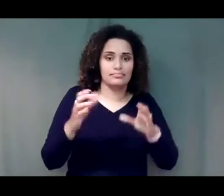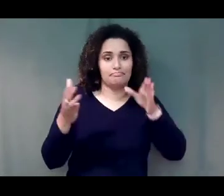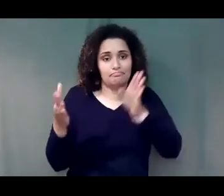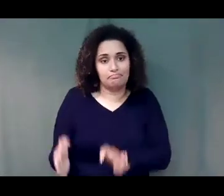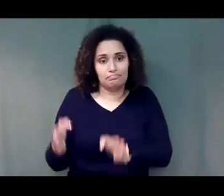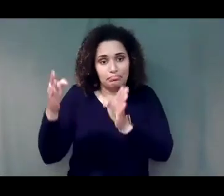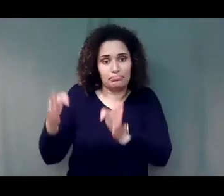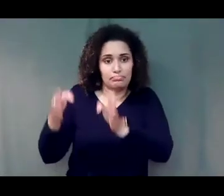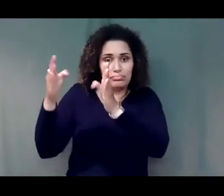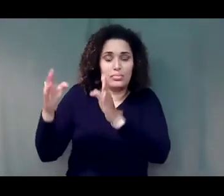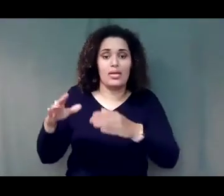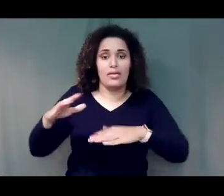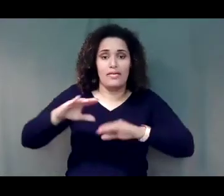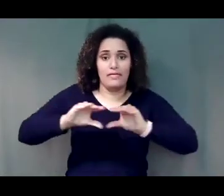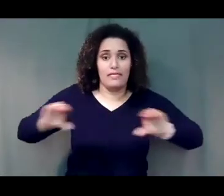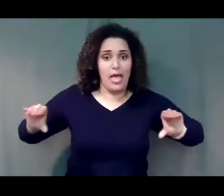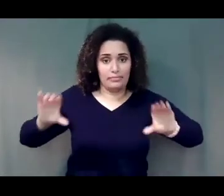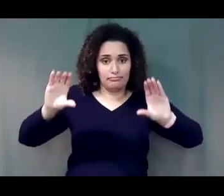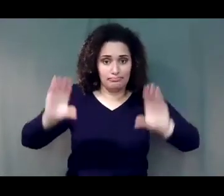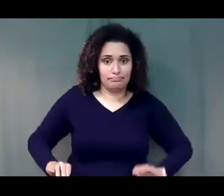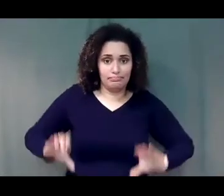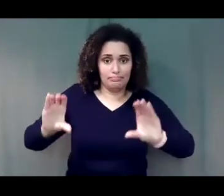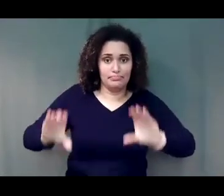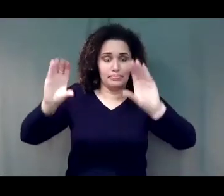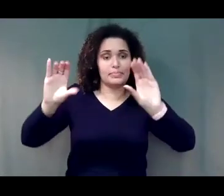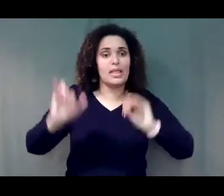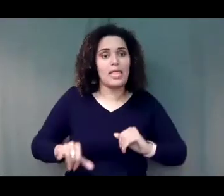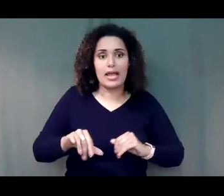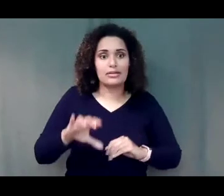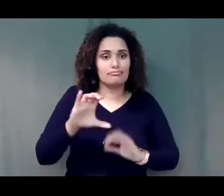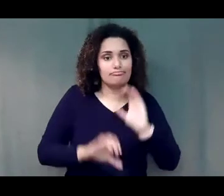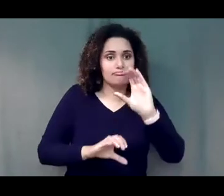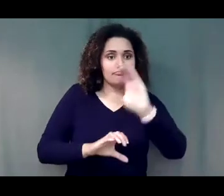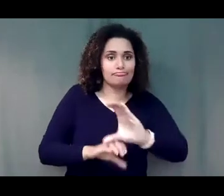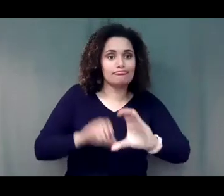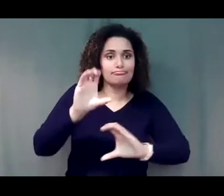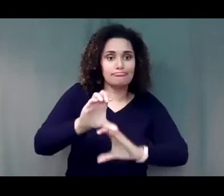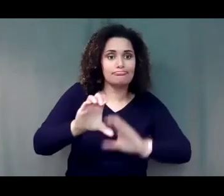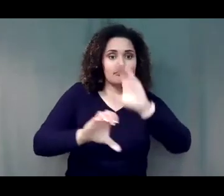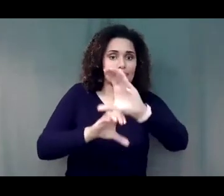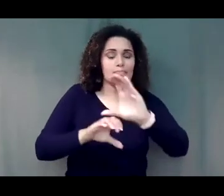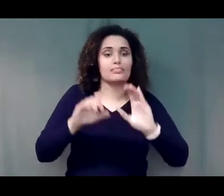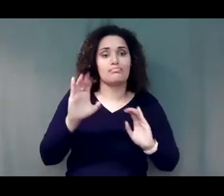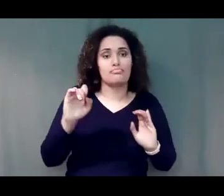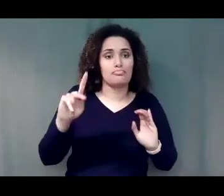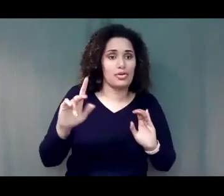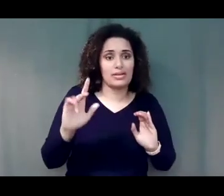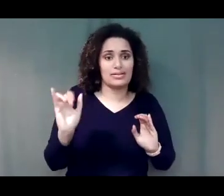they're set just flat, almost like laying bricks, and you just stagger them as you put them in, just like you lay